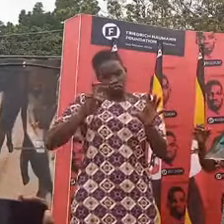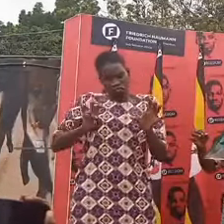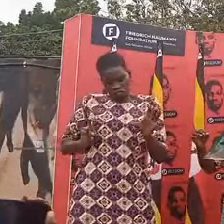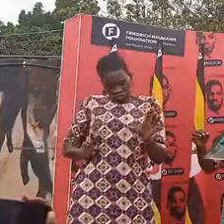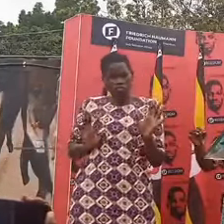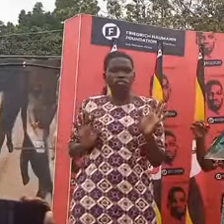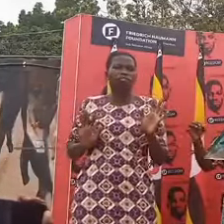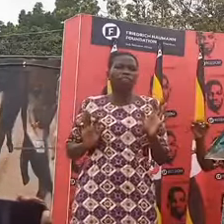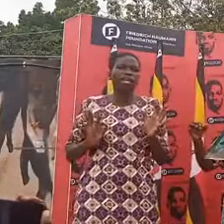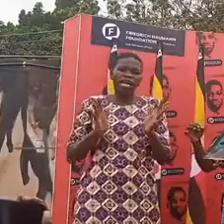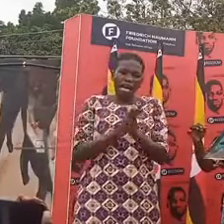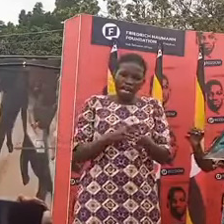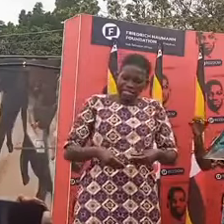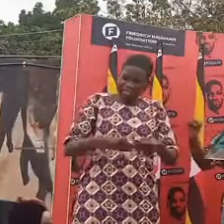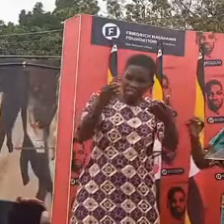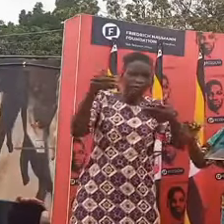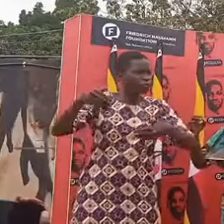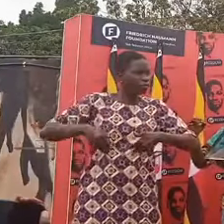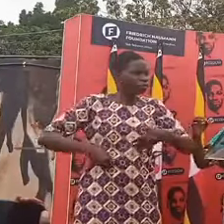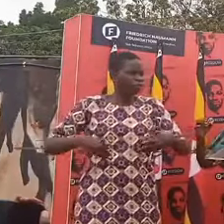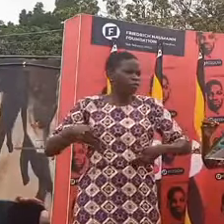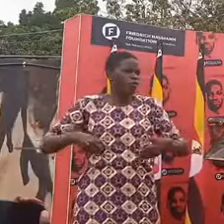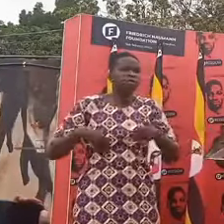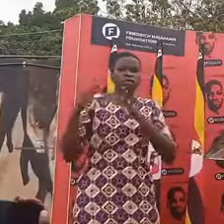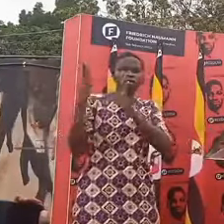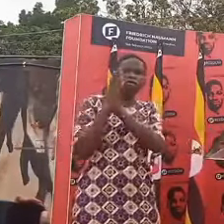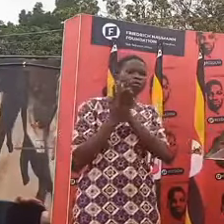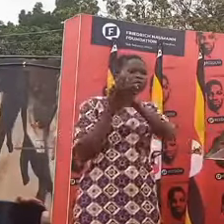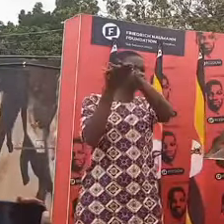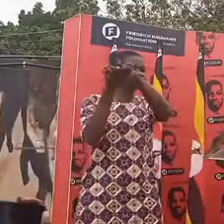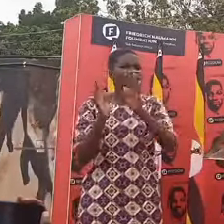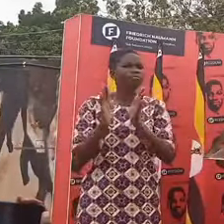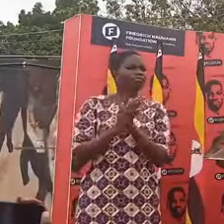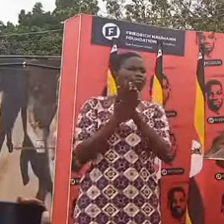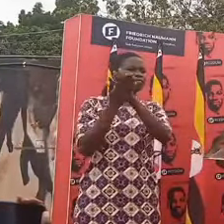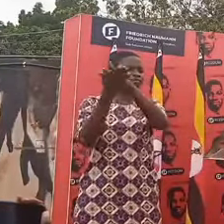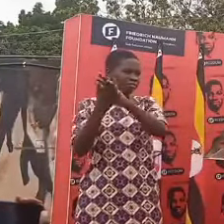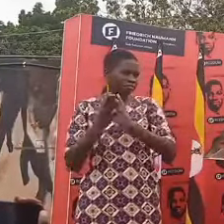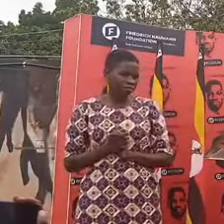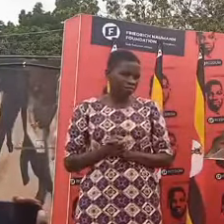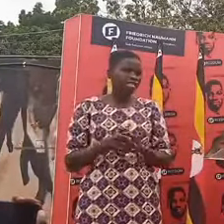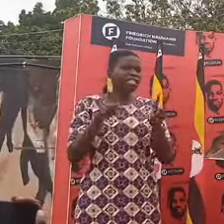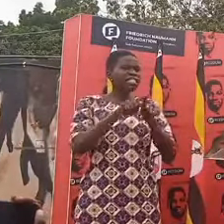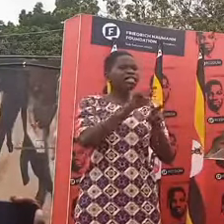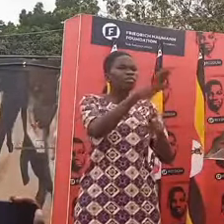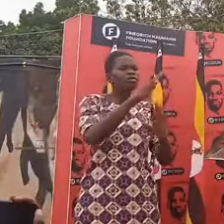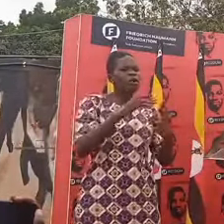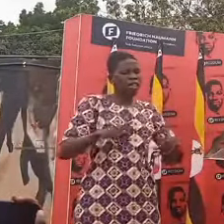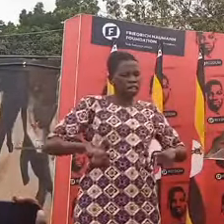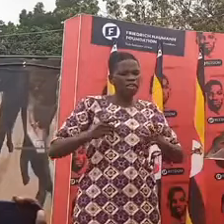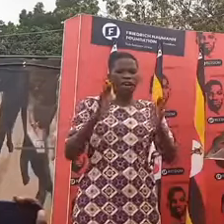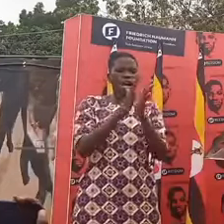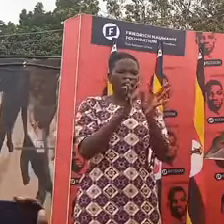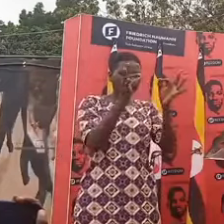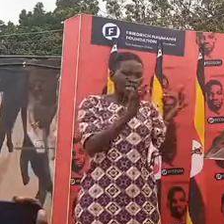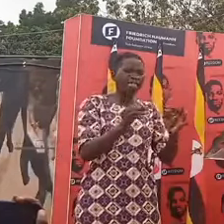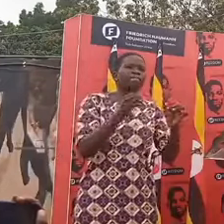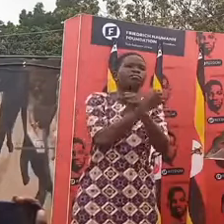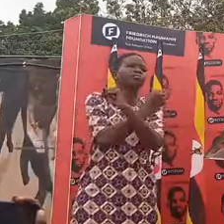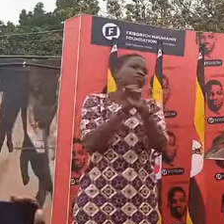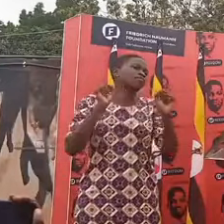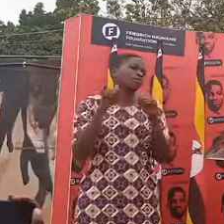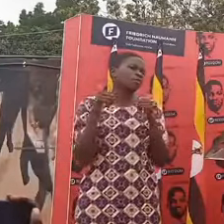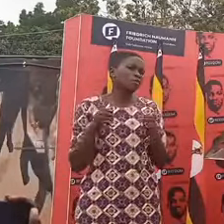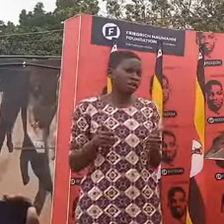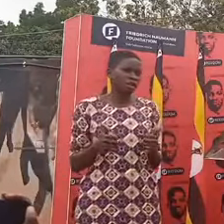Safety and security of the person, safety and security of your property. today, women of Uganda,